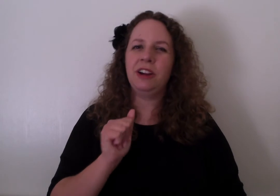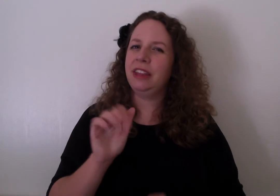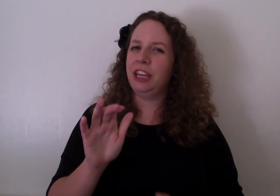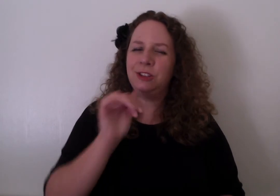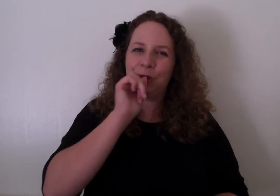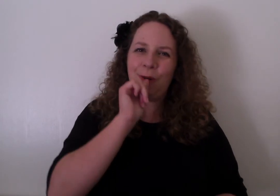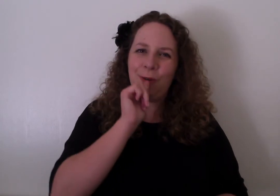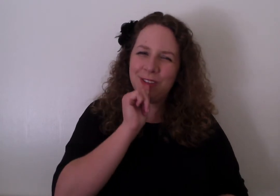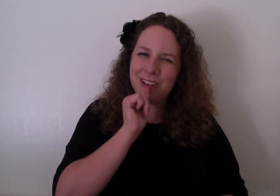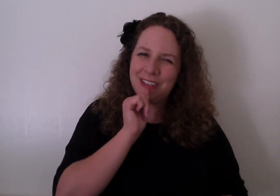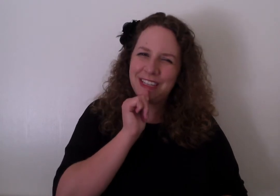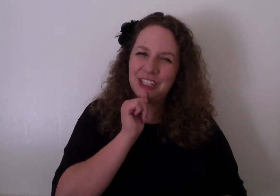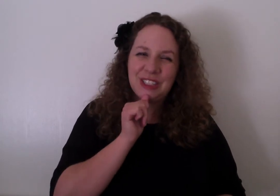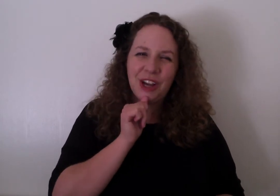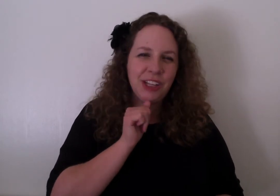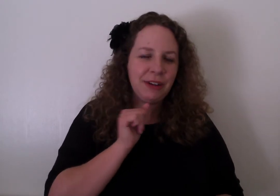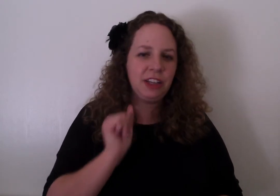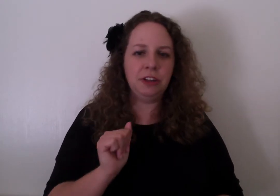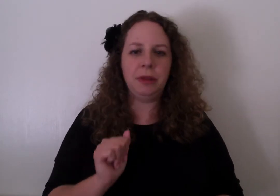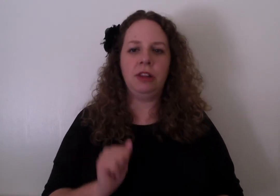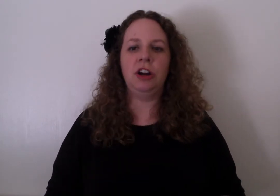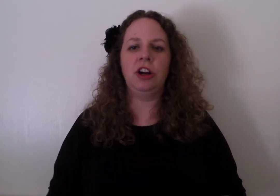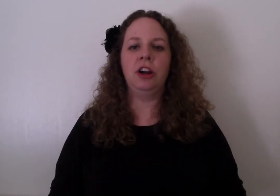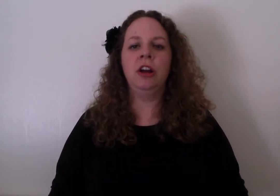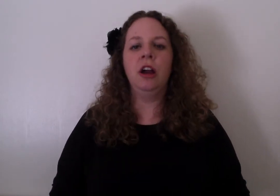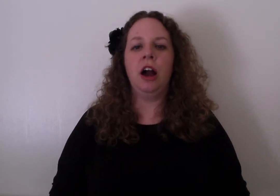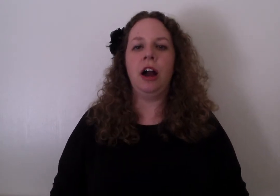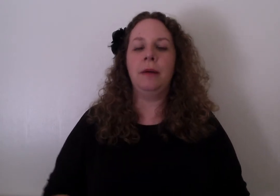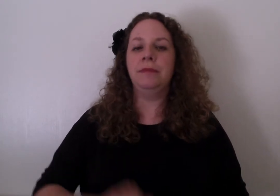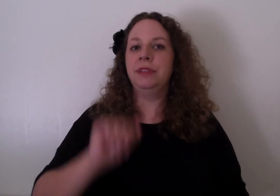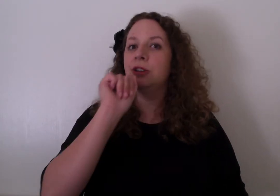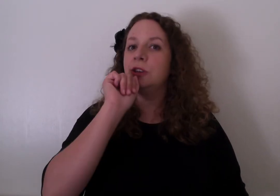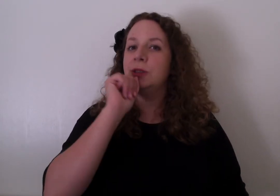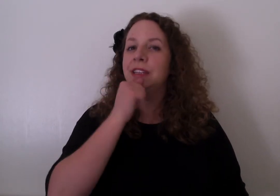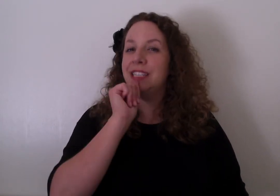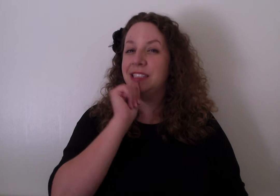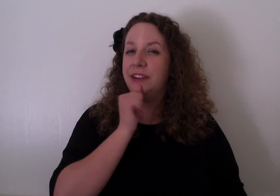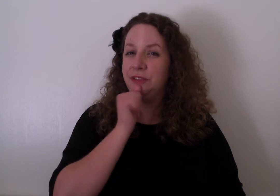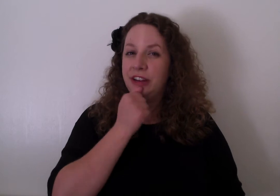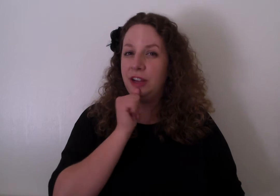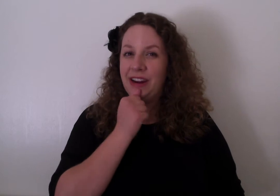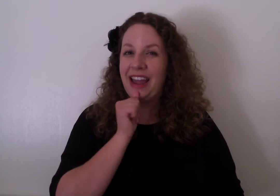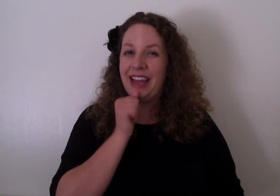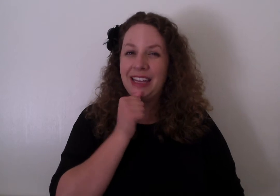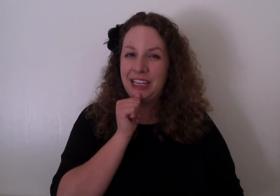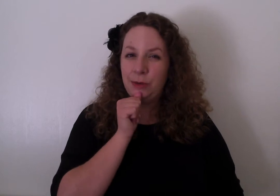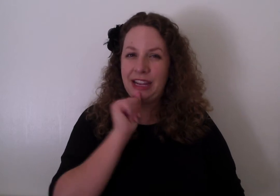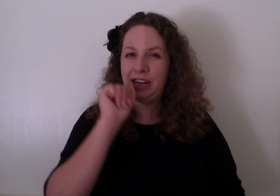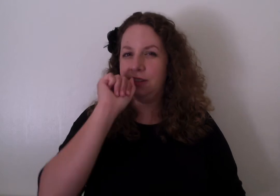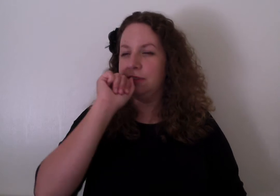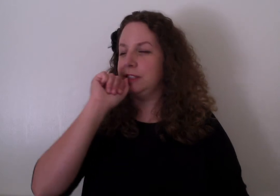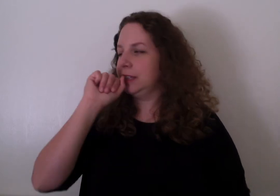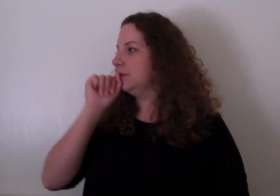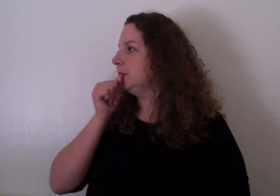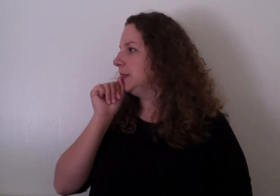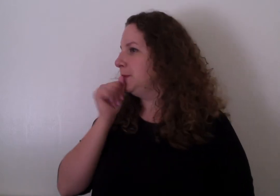like just hold on, like just tolerate it a little bit longer. There's also like suffering or agony right here if it's like twisting back